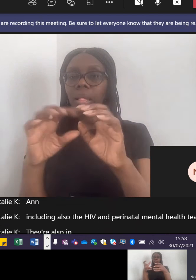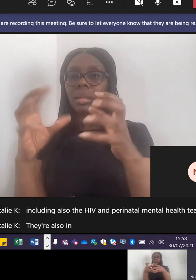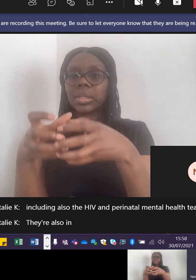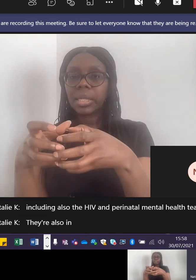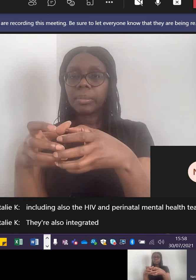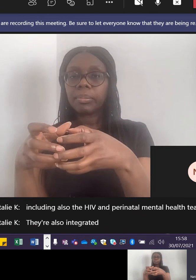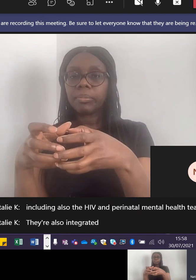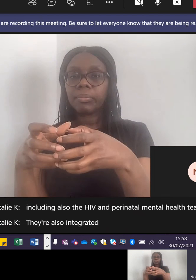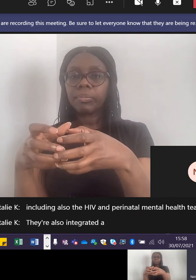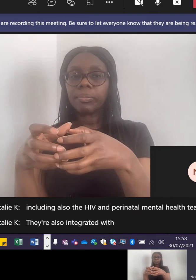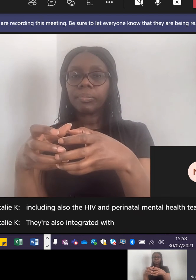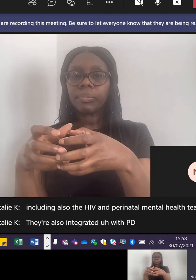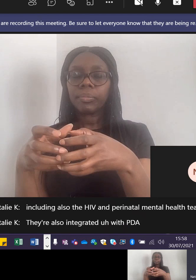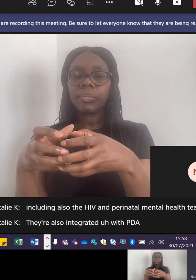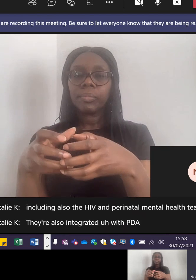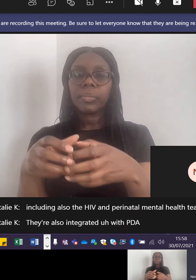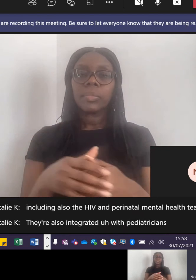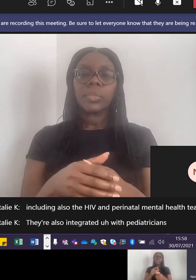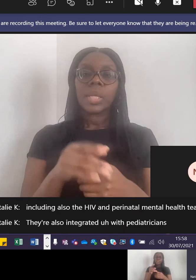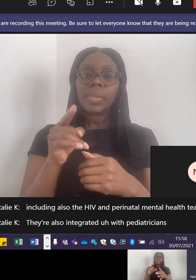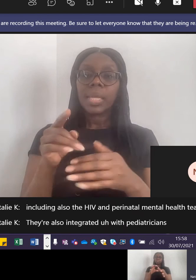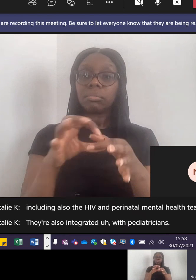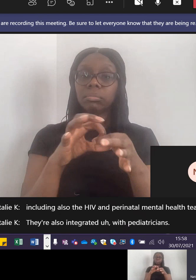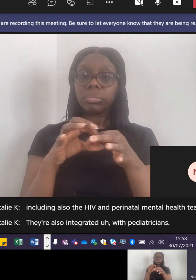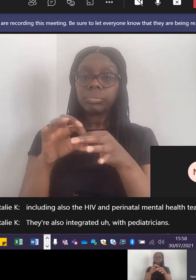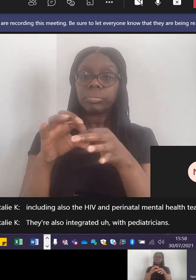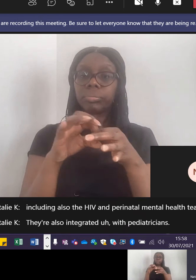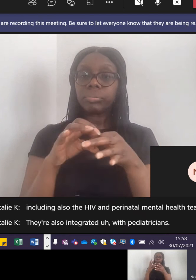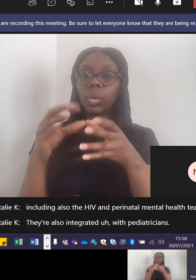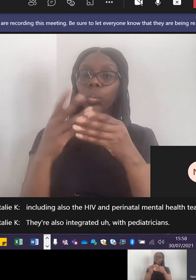integrated with pediatricians,